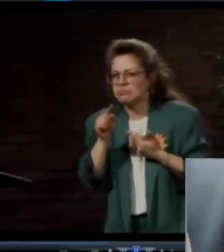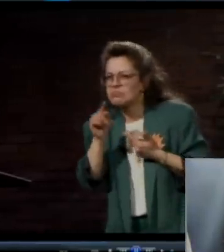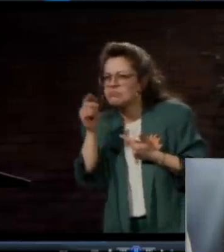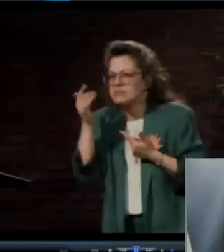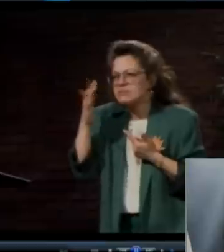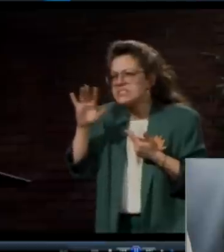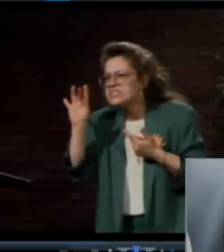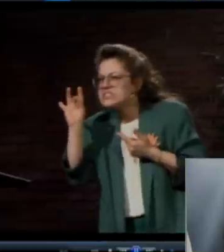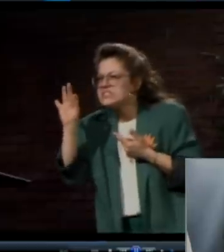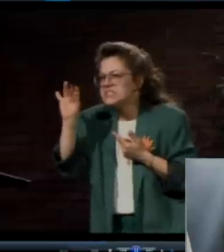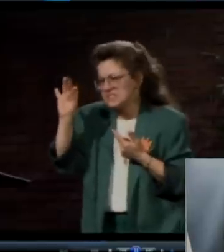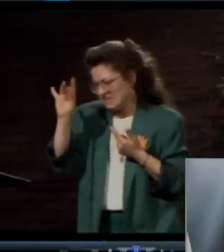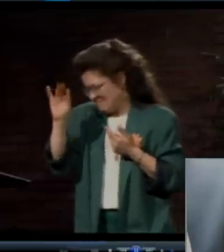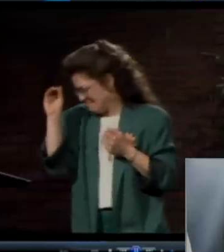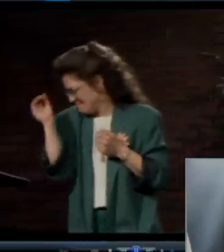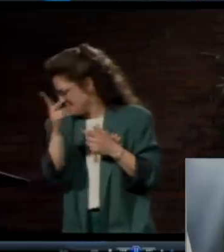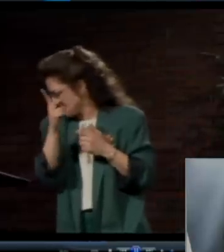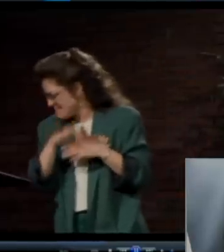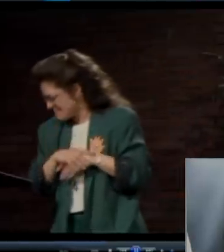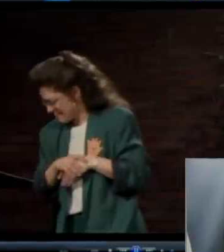Okay, let's see, about 8 or 9 of you.